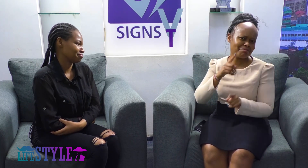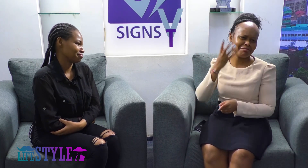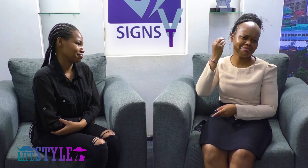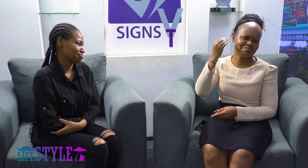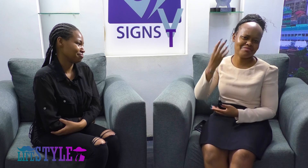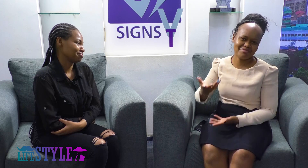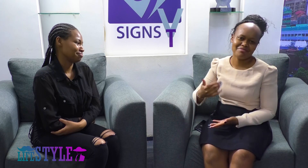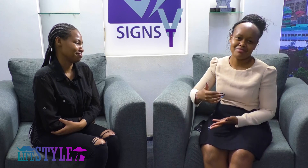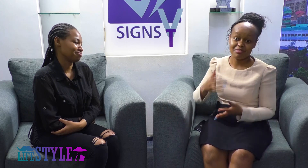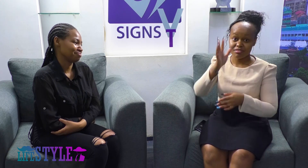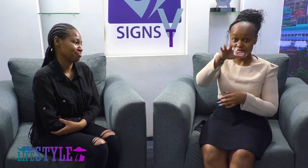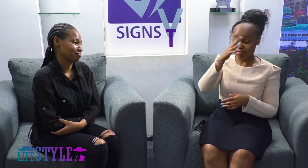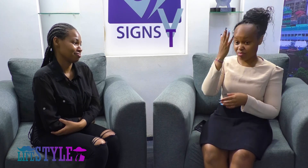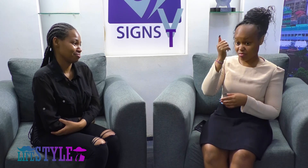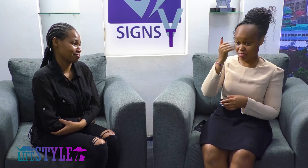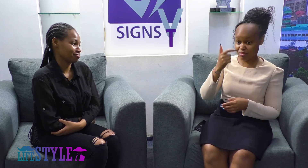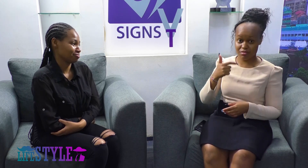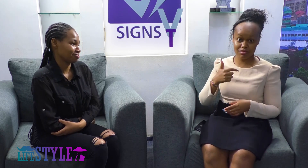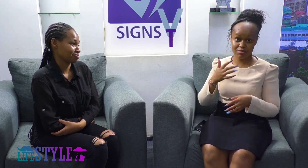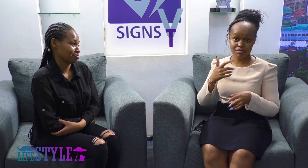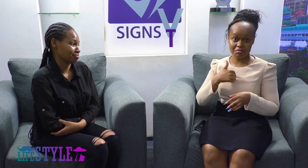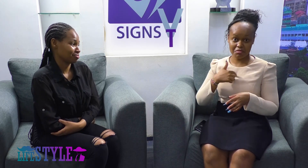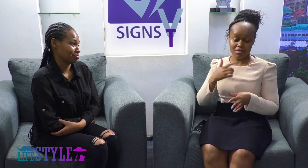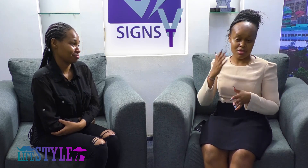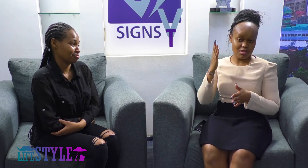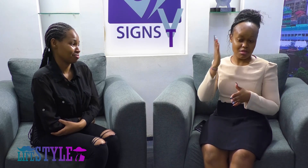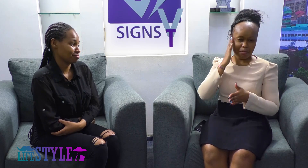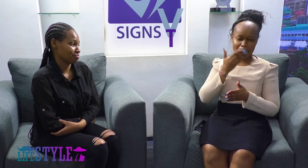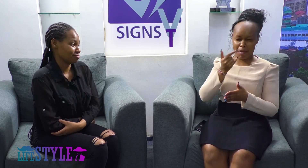has really motivated me a lot and has inspired me a lot.